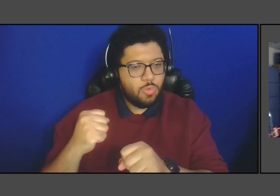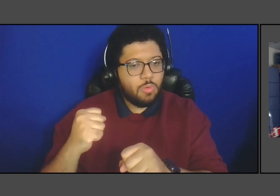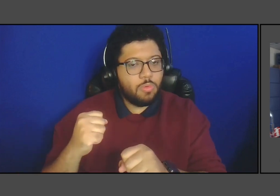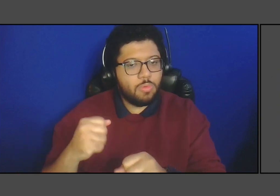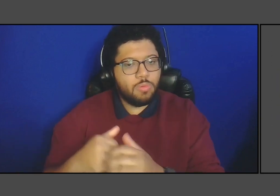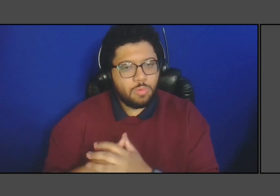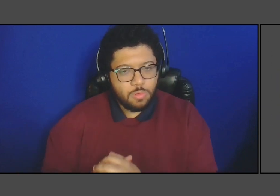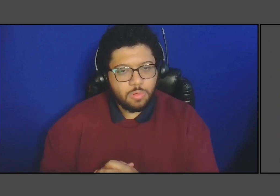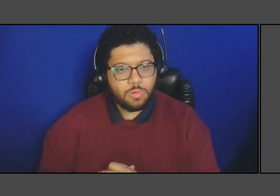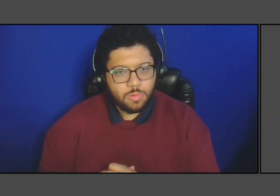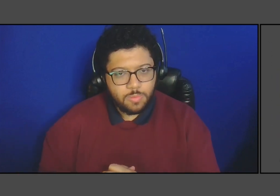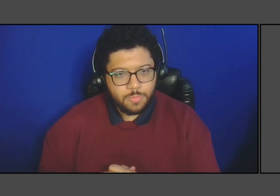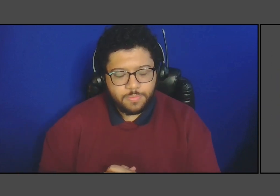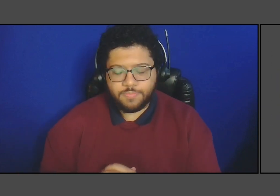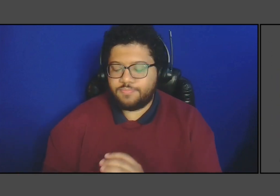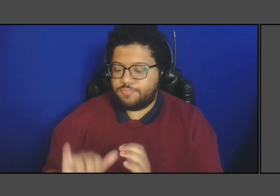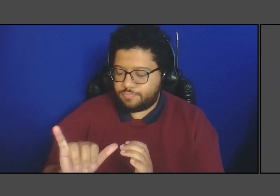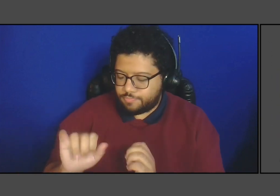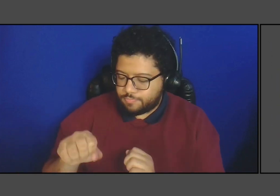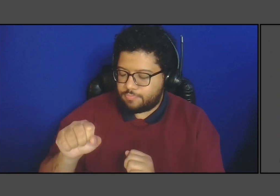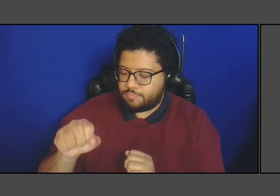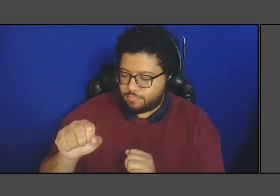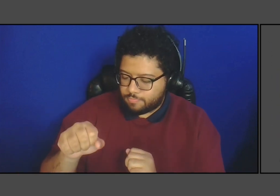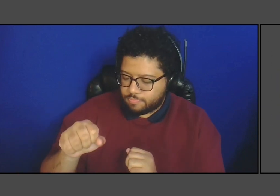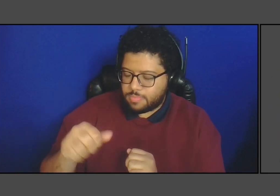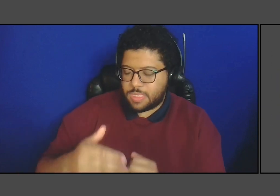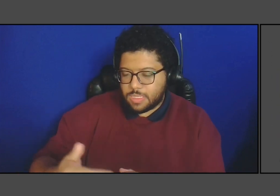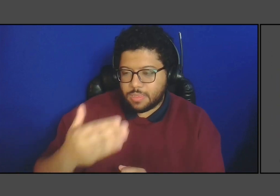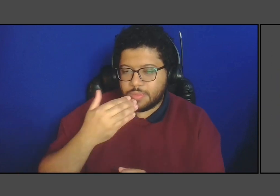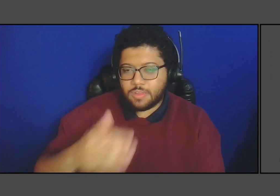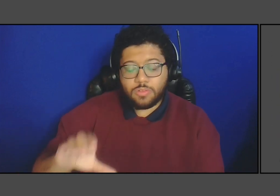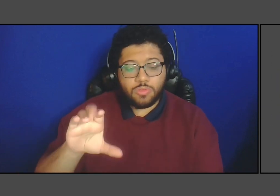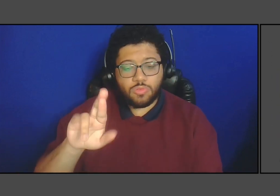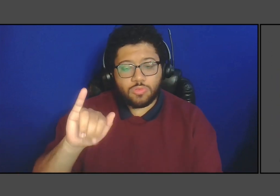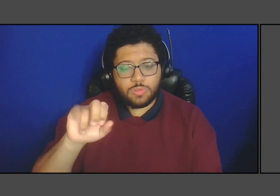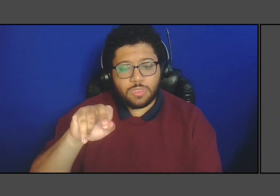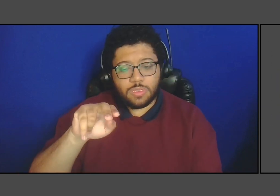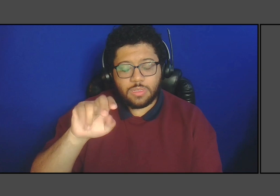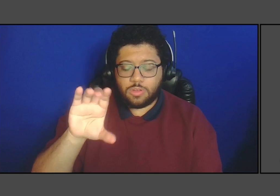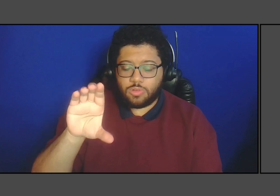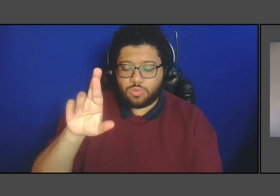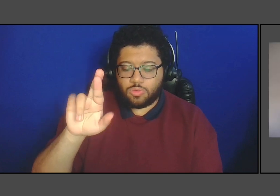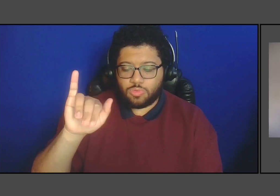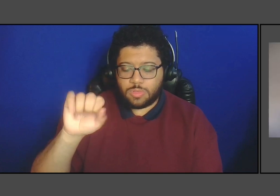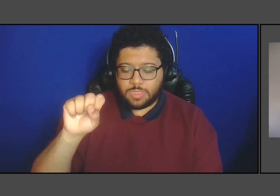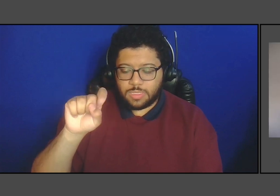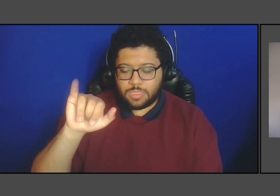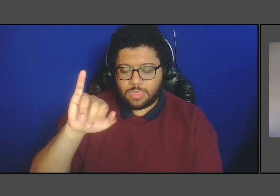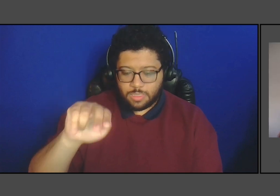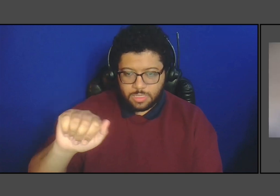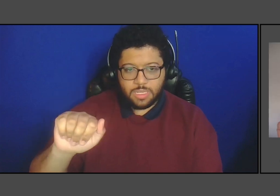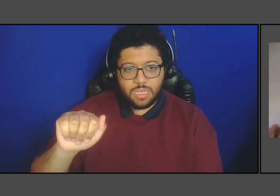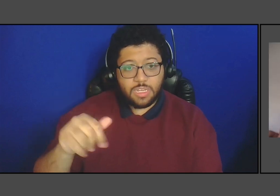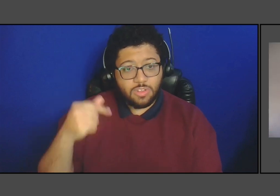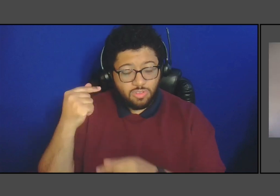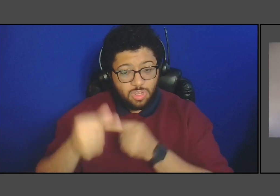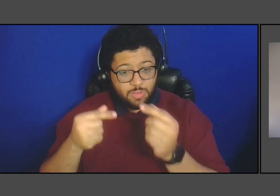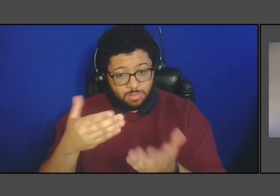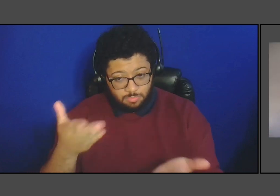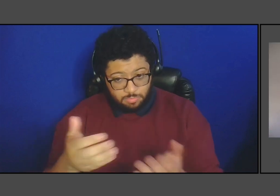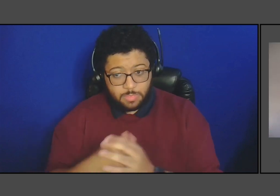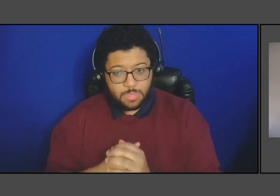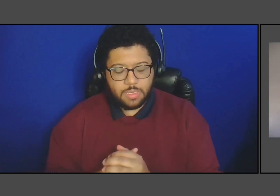Thank you. Cristina, generation. Yeah, I experienced what they called Generation